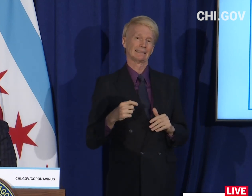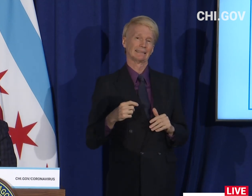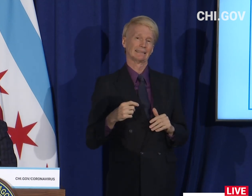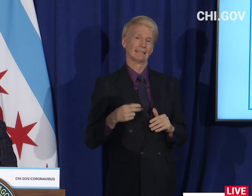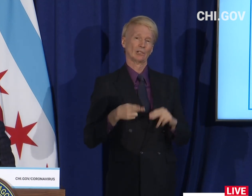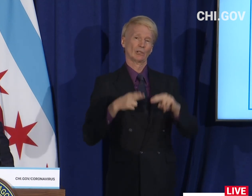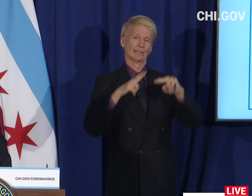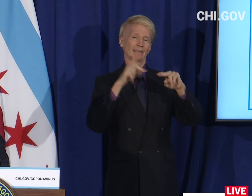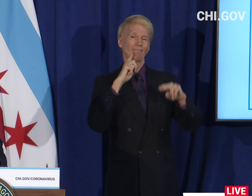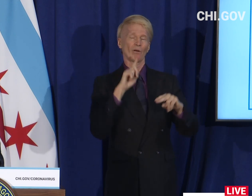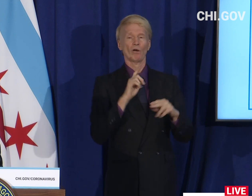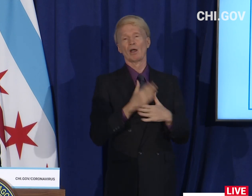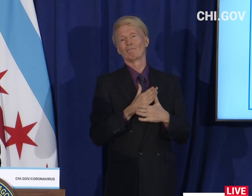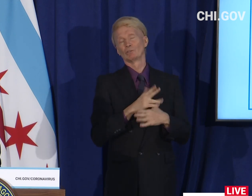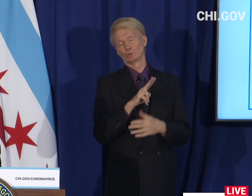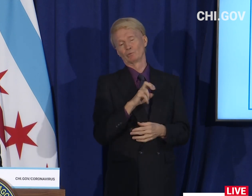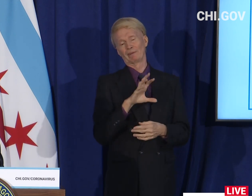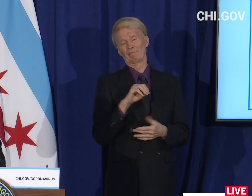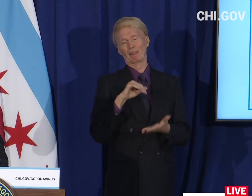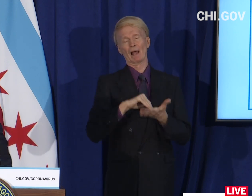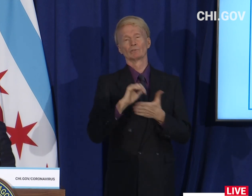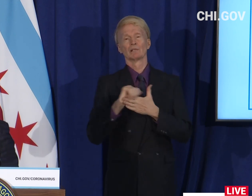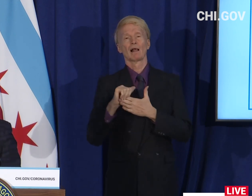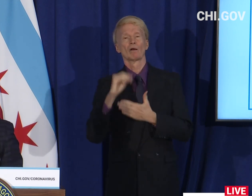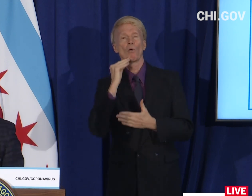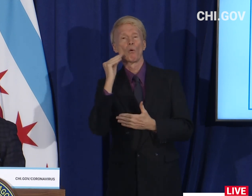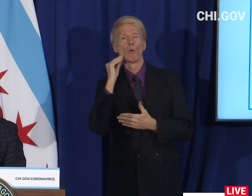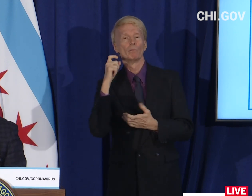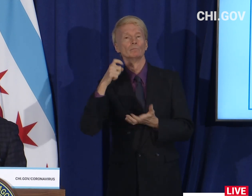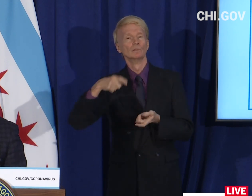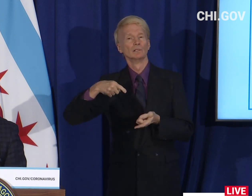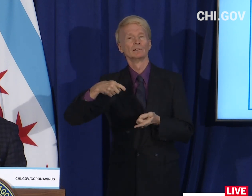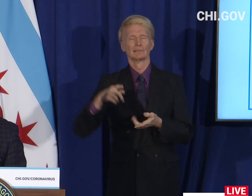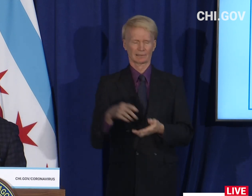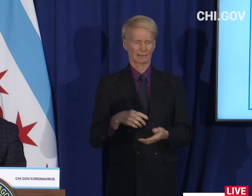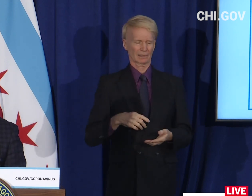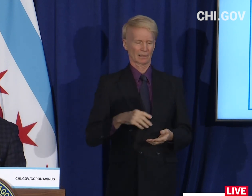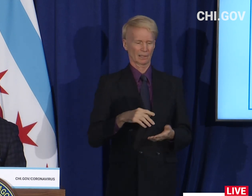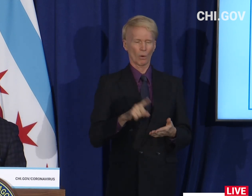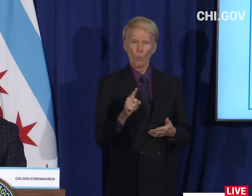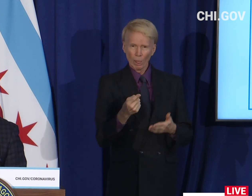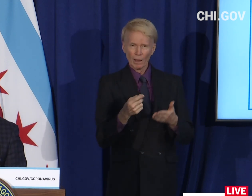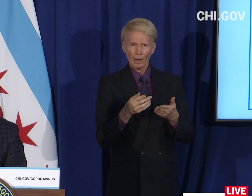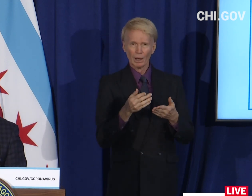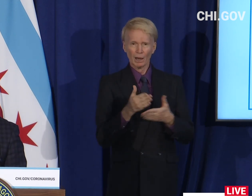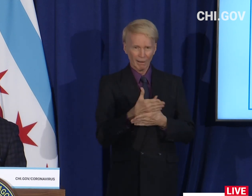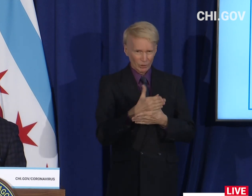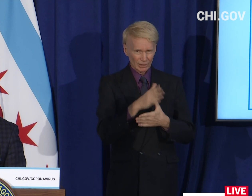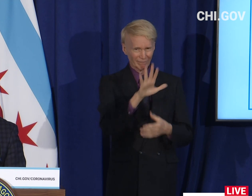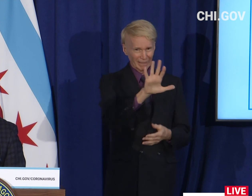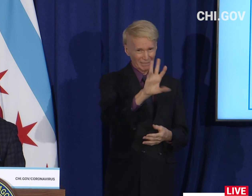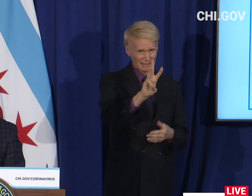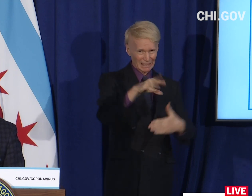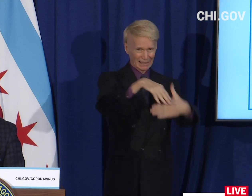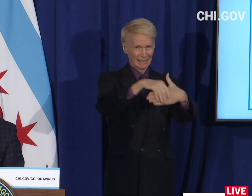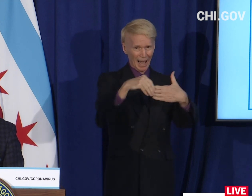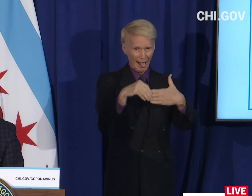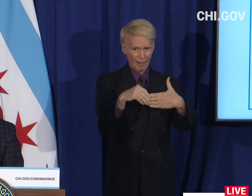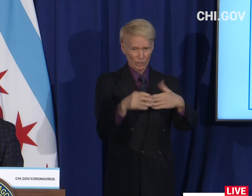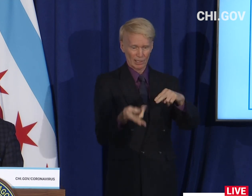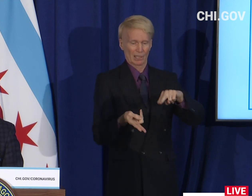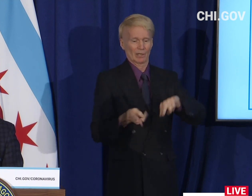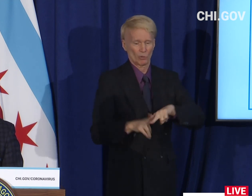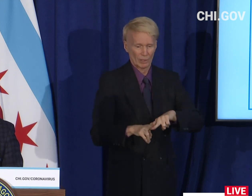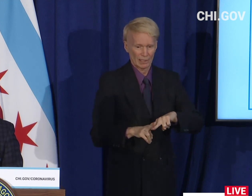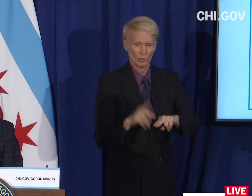homeowner with a home value of $250,000, that's a $56. That's right, $56